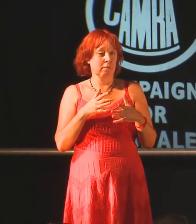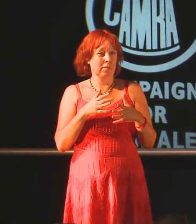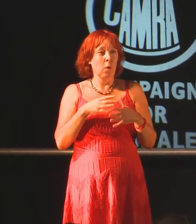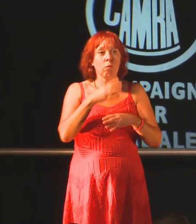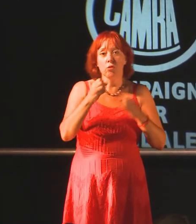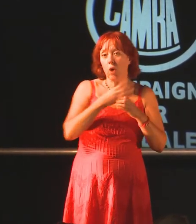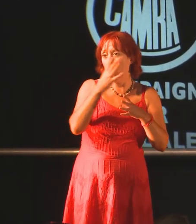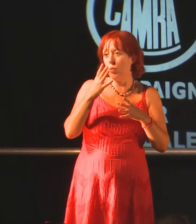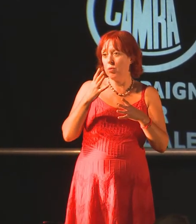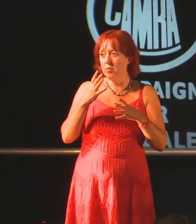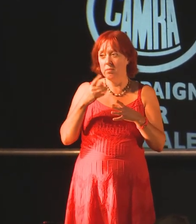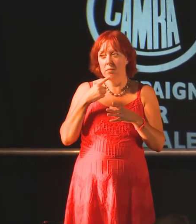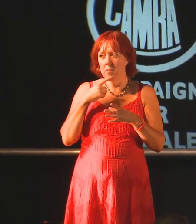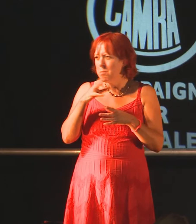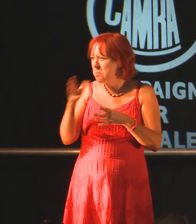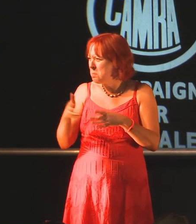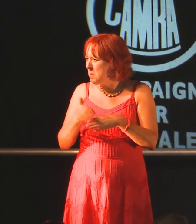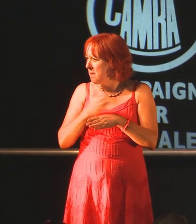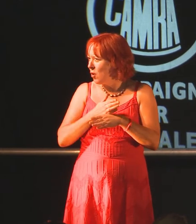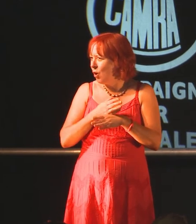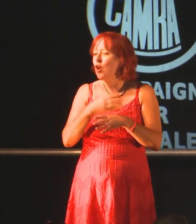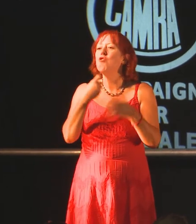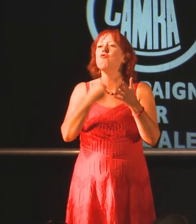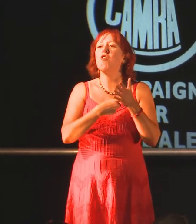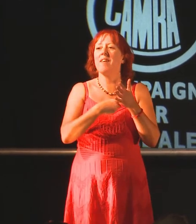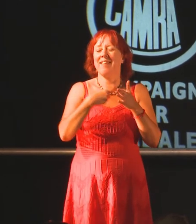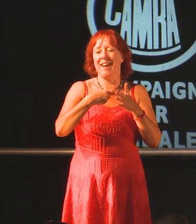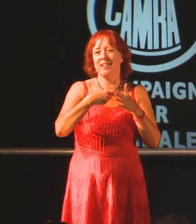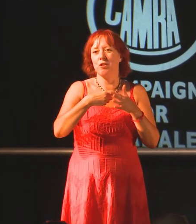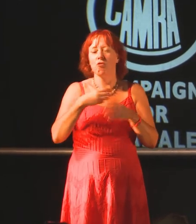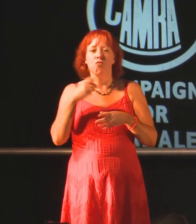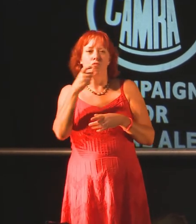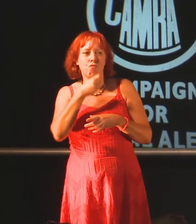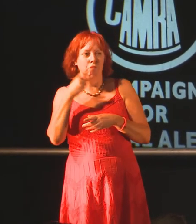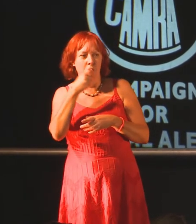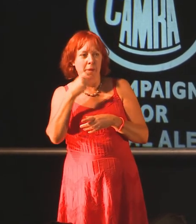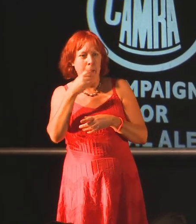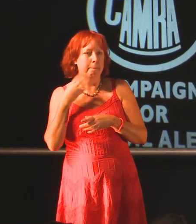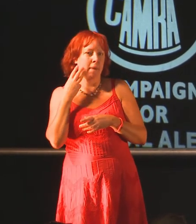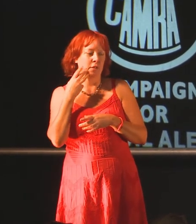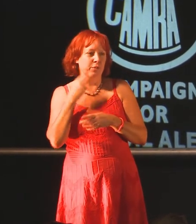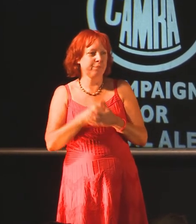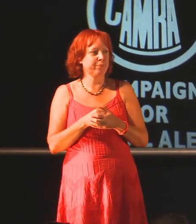And the gold, and I think they've been here before, Rudgate's Ruby Mild.